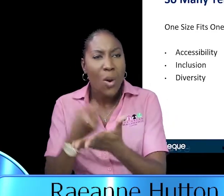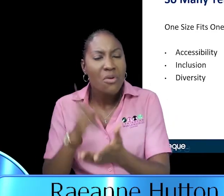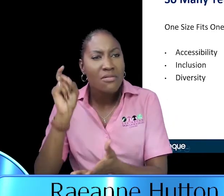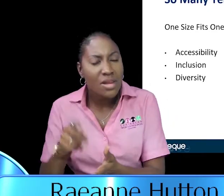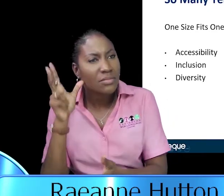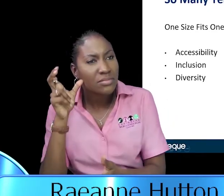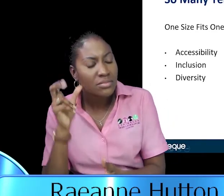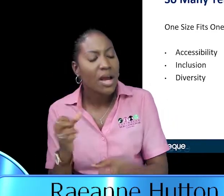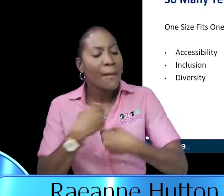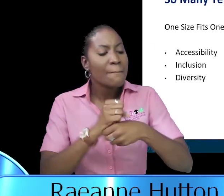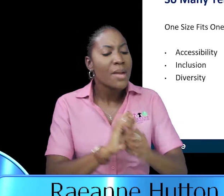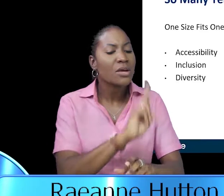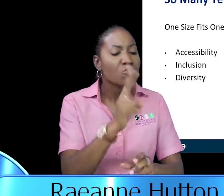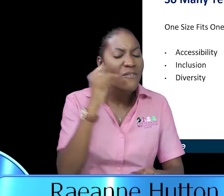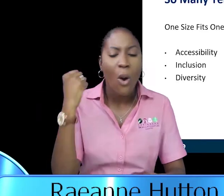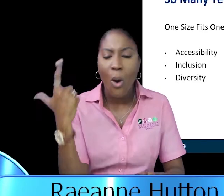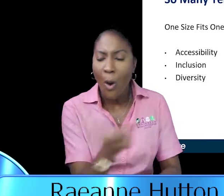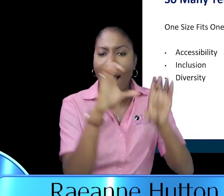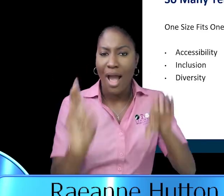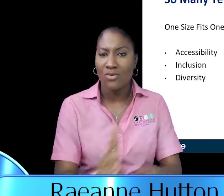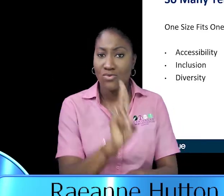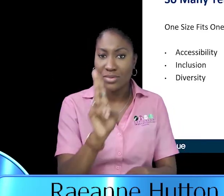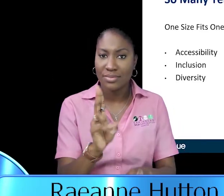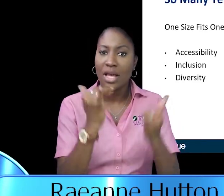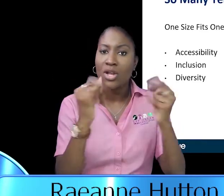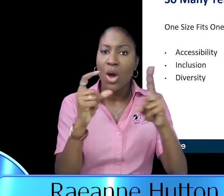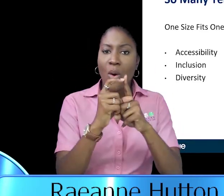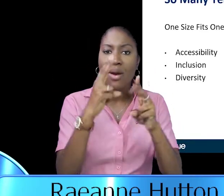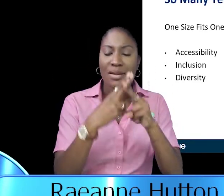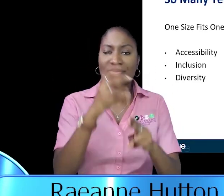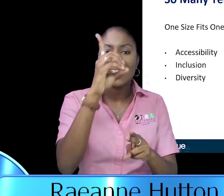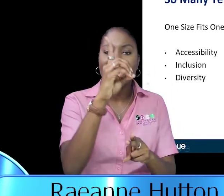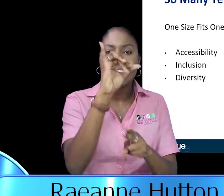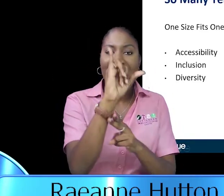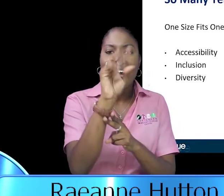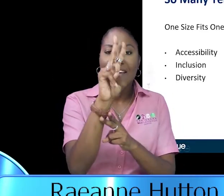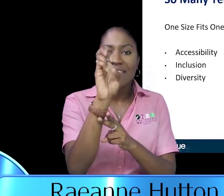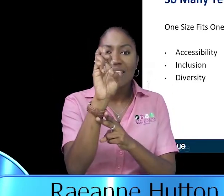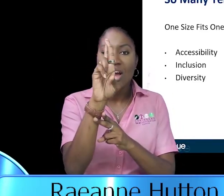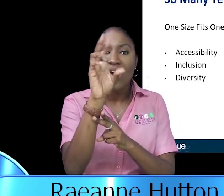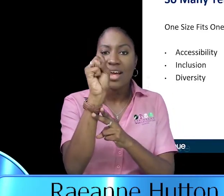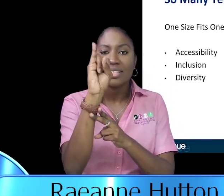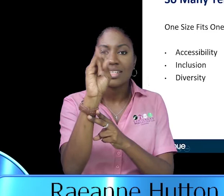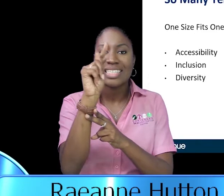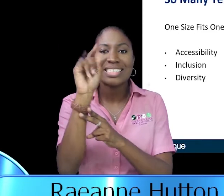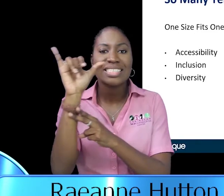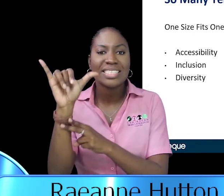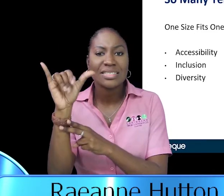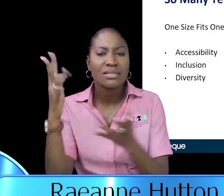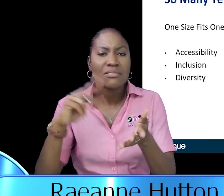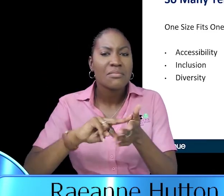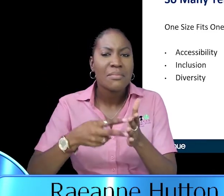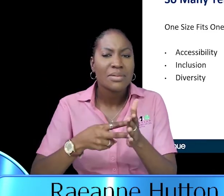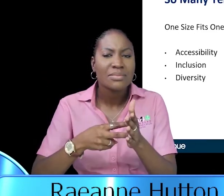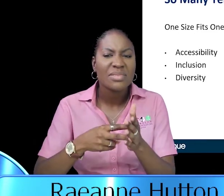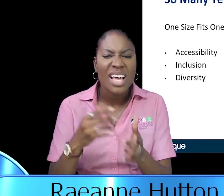have a lot less problems at the end of the road. And then you get to diversity, and diversity